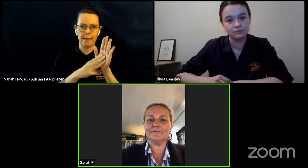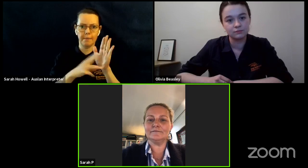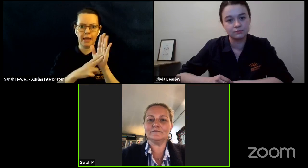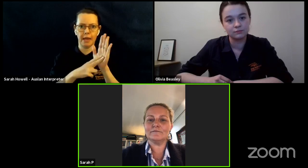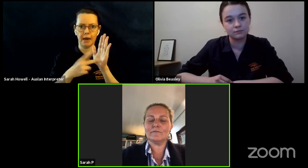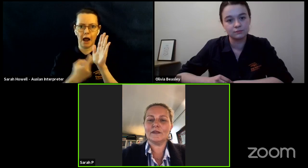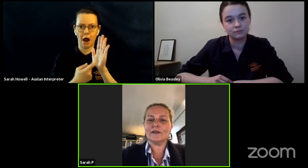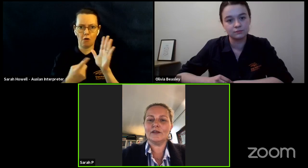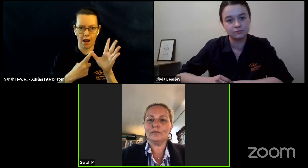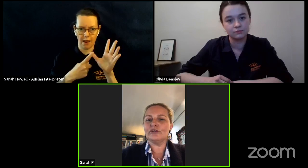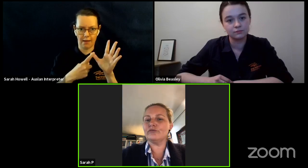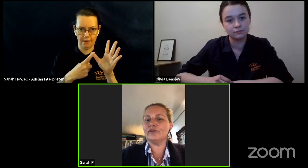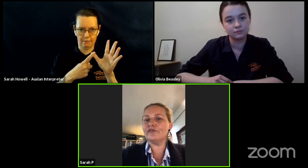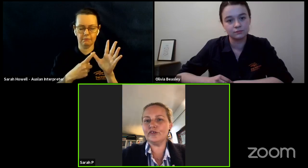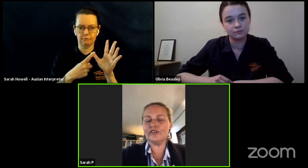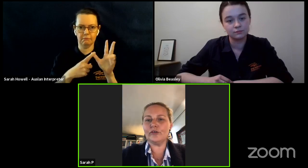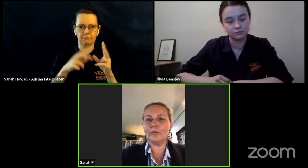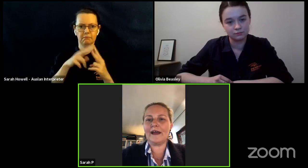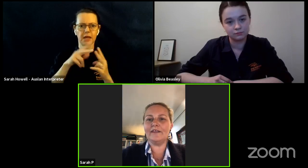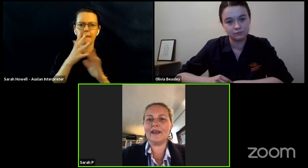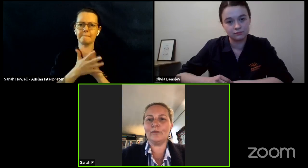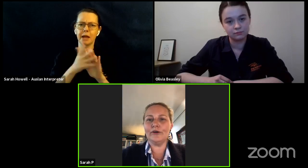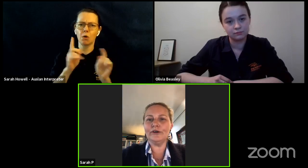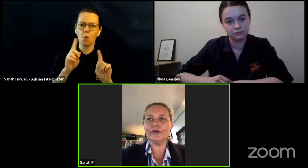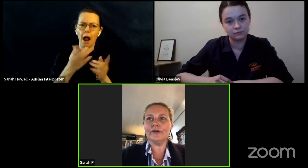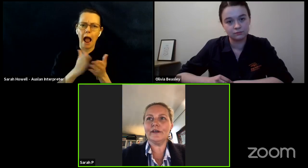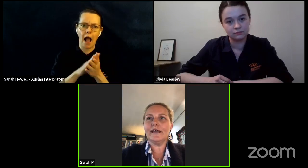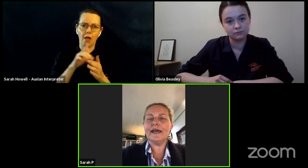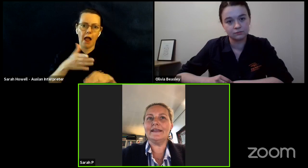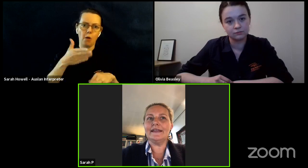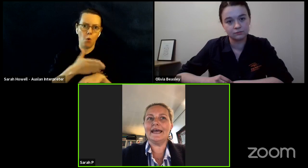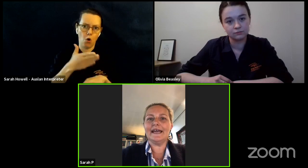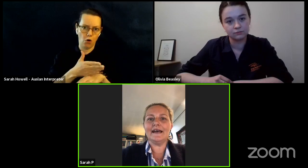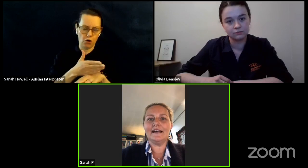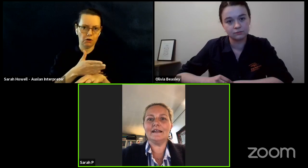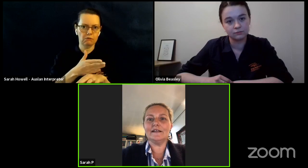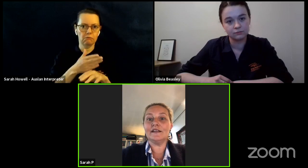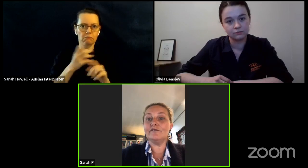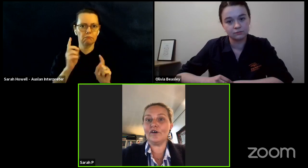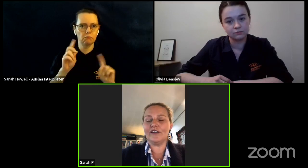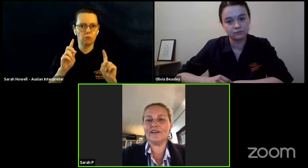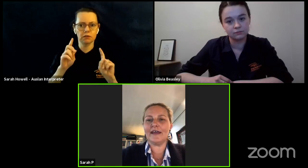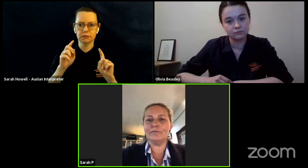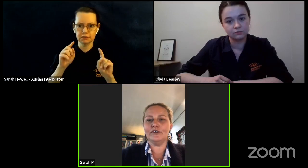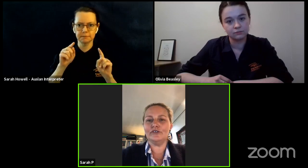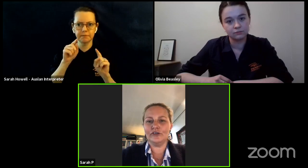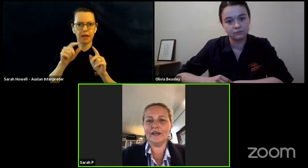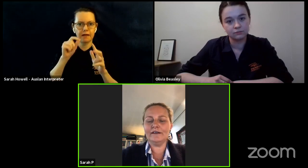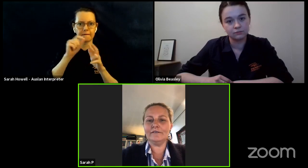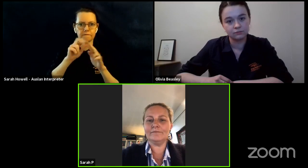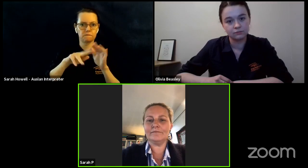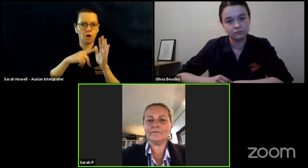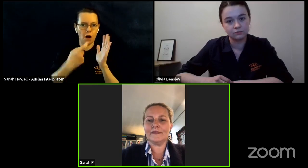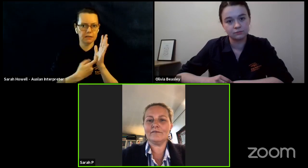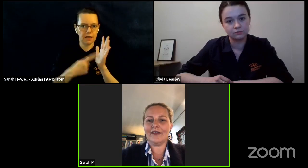vaccines, which refers to the way that they work, and they are the Pfizer and